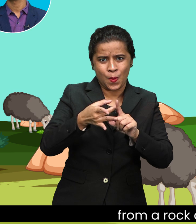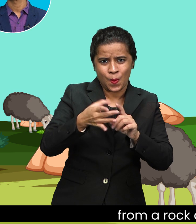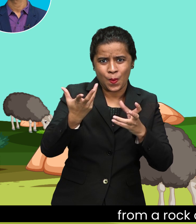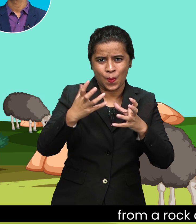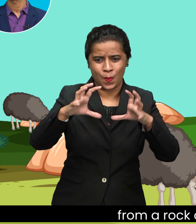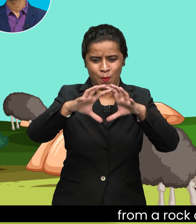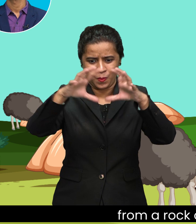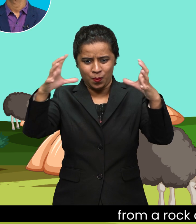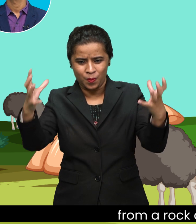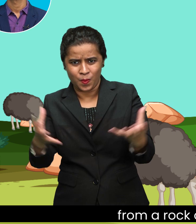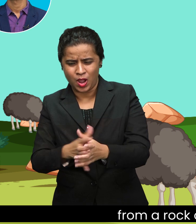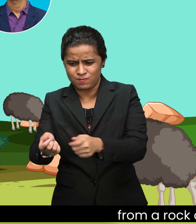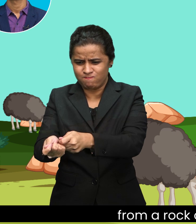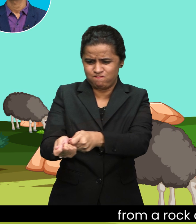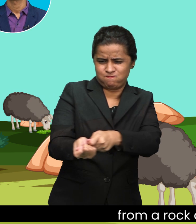mountainside.